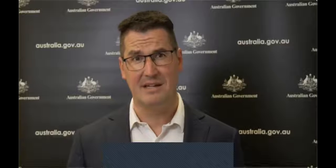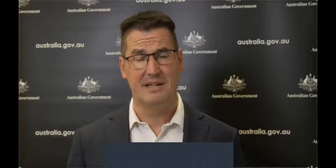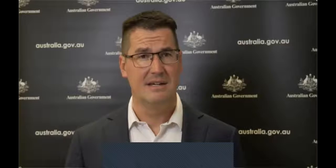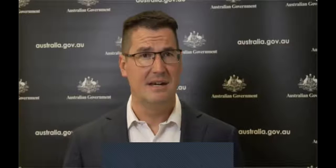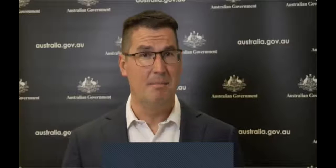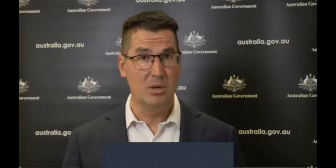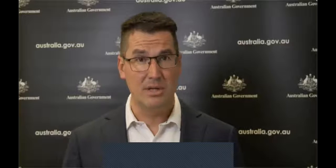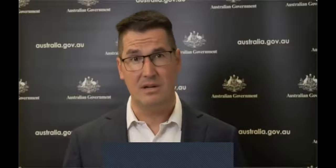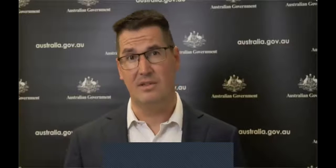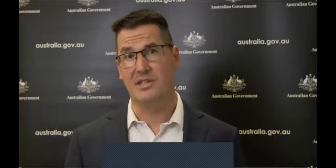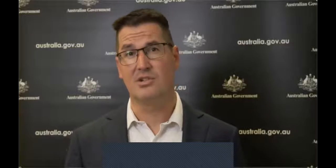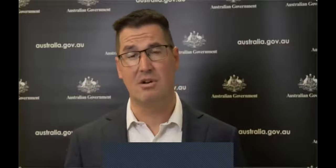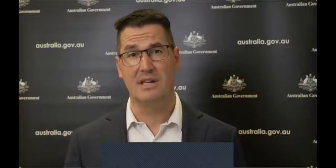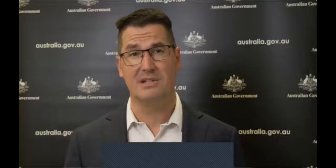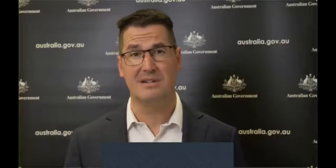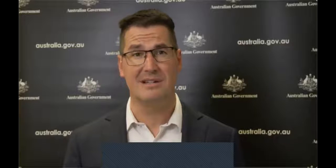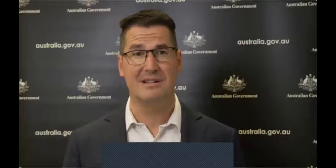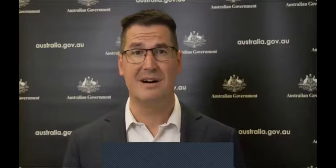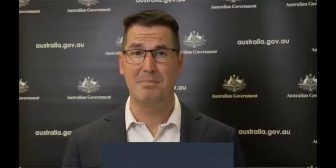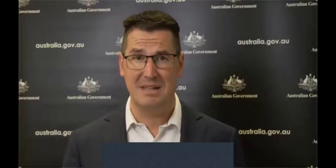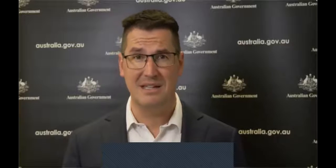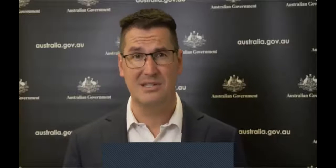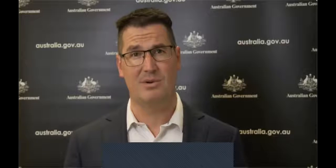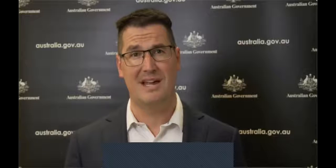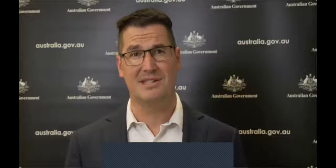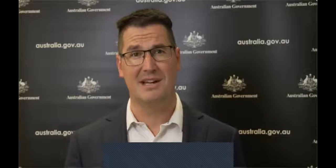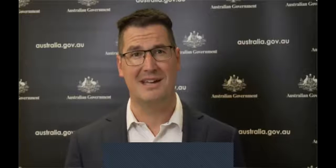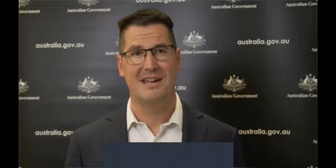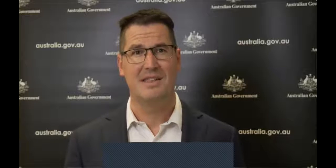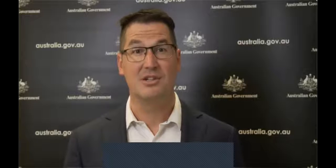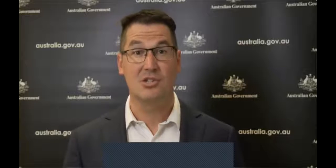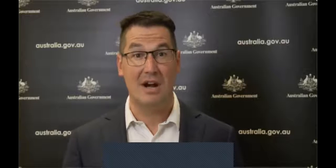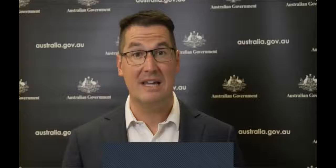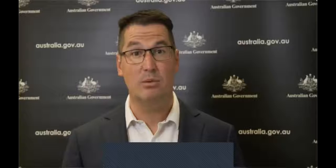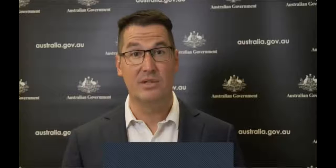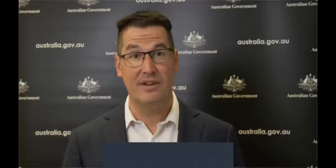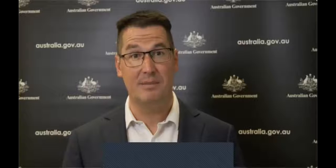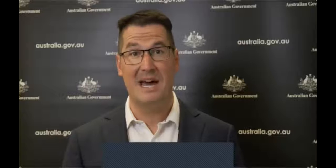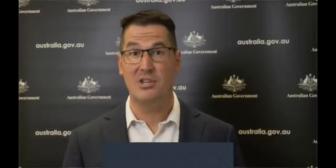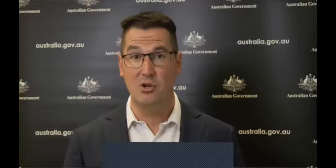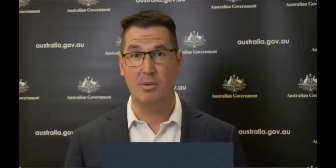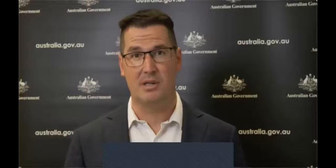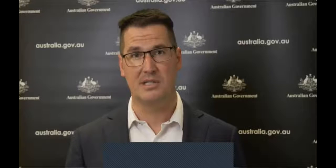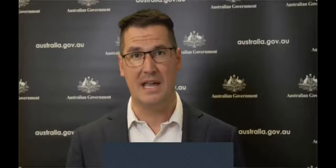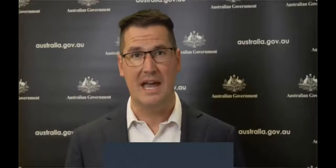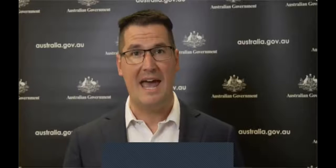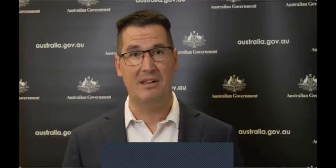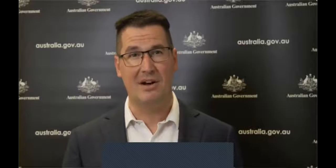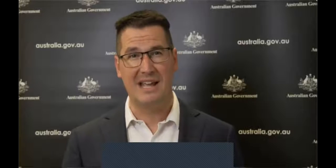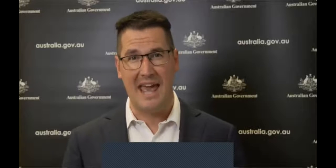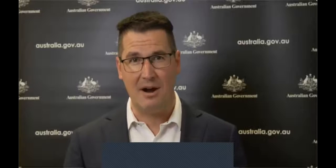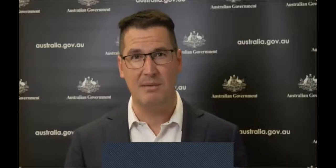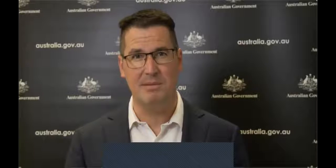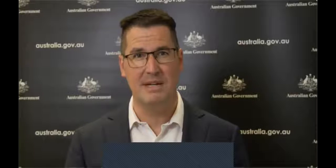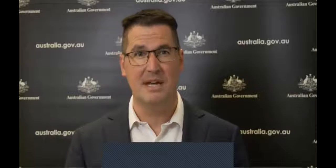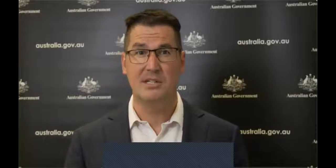today. Building on this strong history, I'm pleased to announce today that Australia will develop a new policy